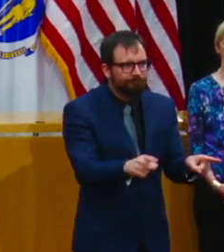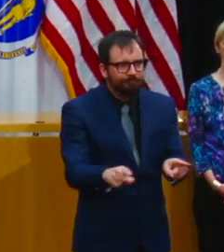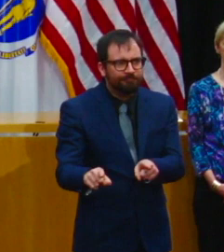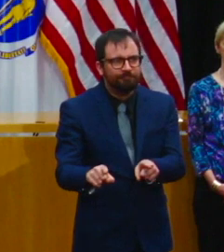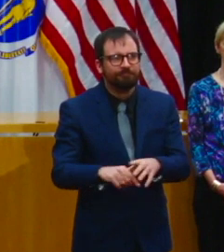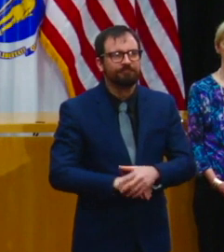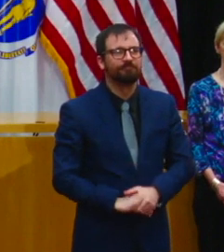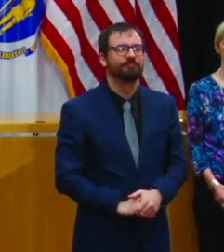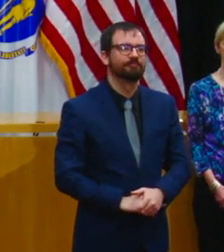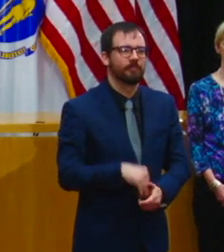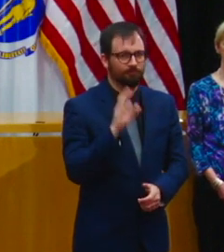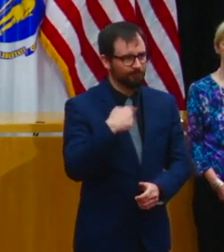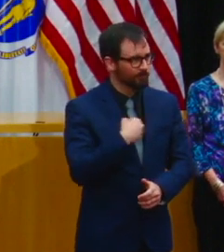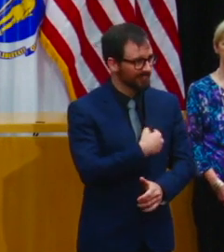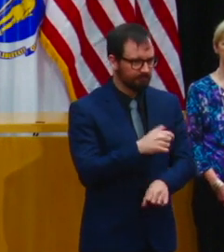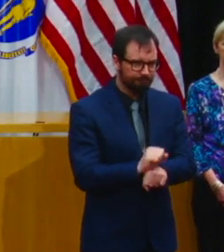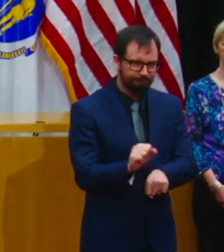virus.